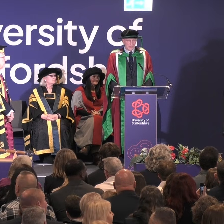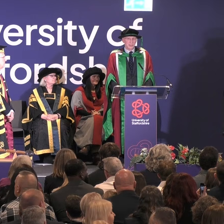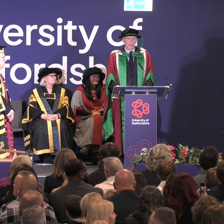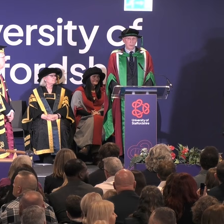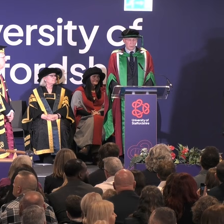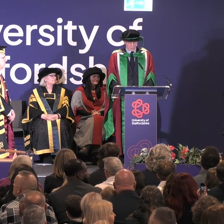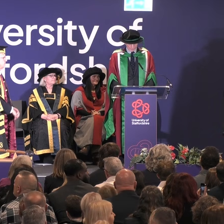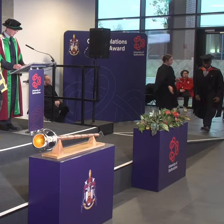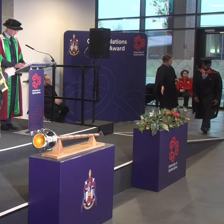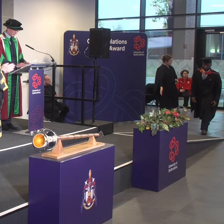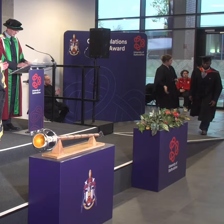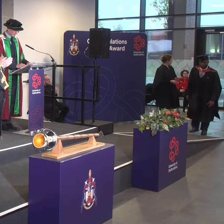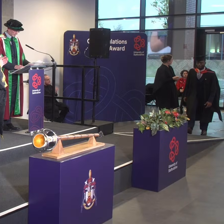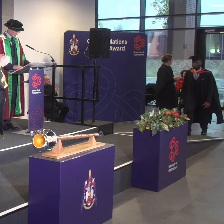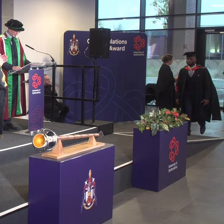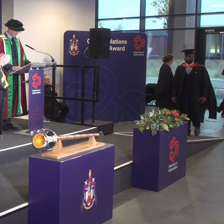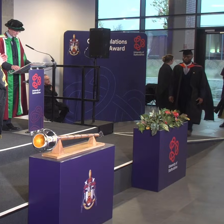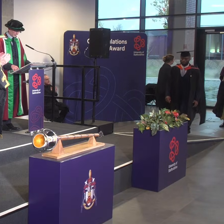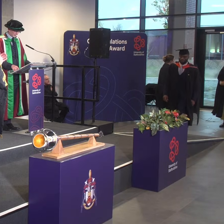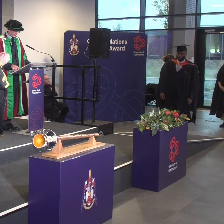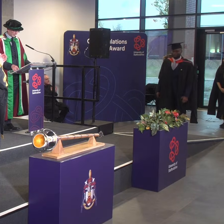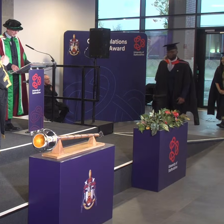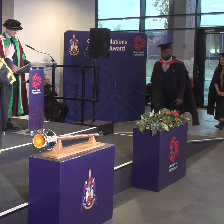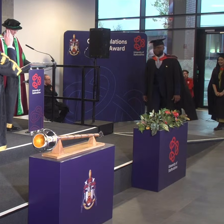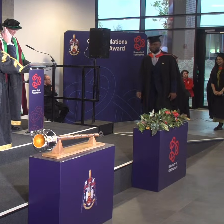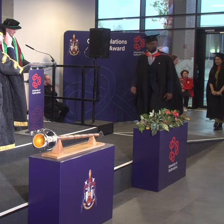Hamed Sakor.